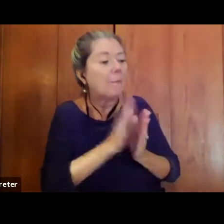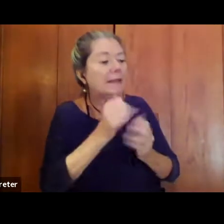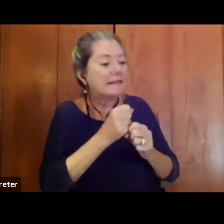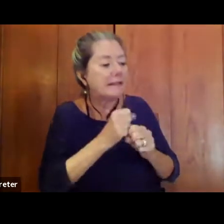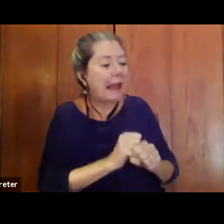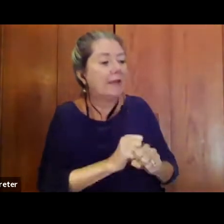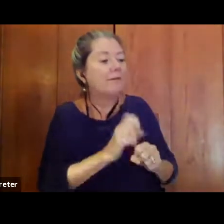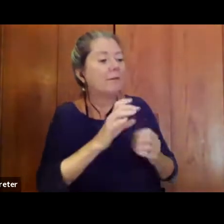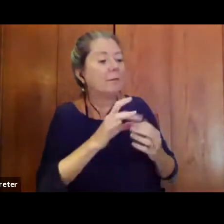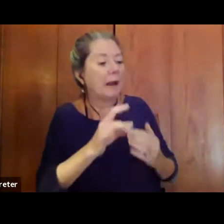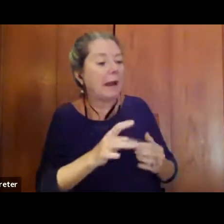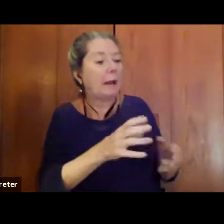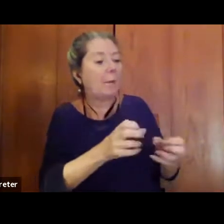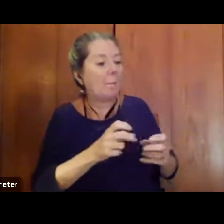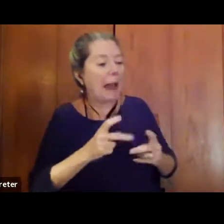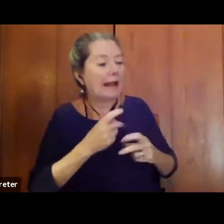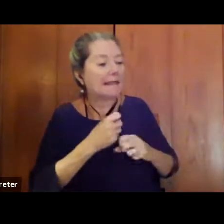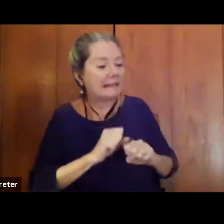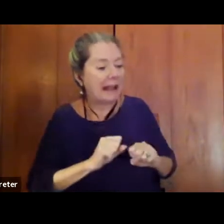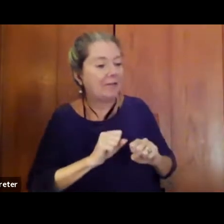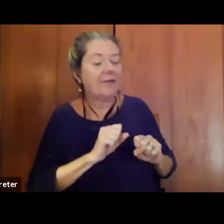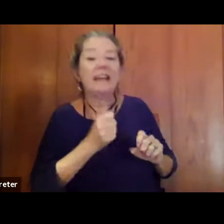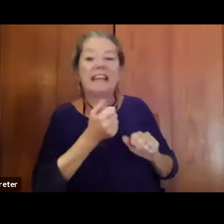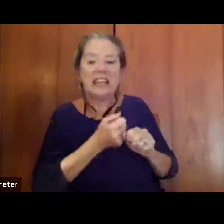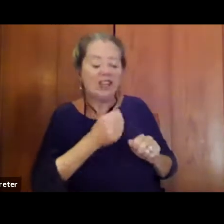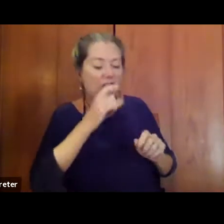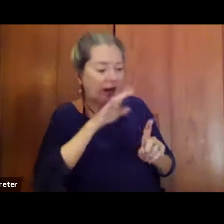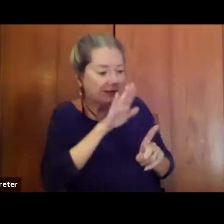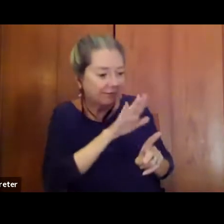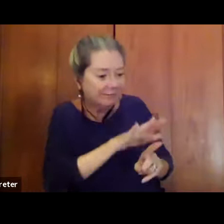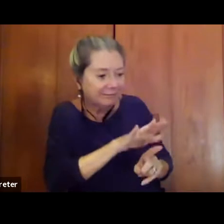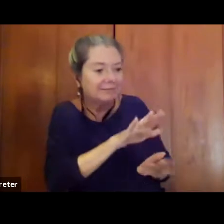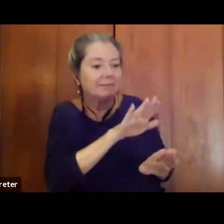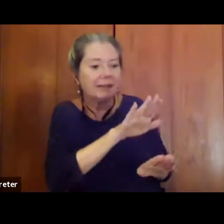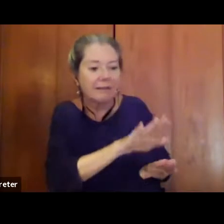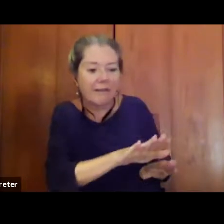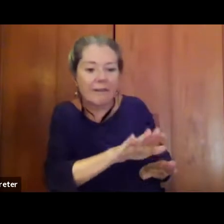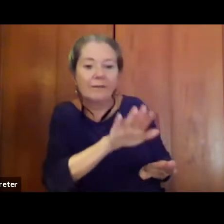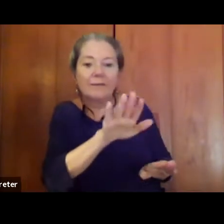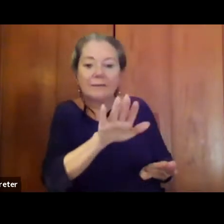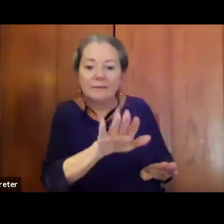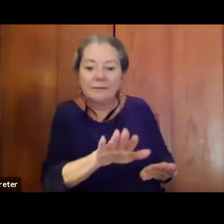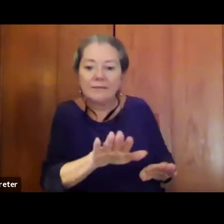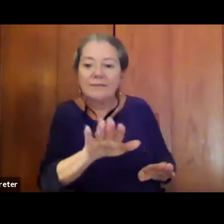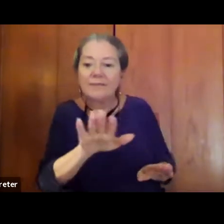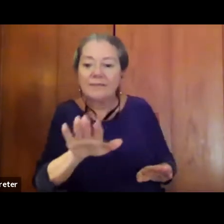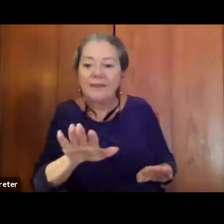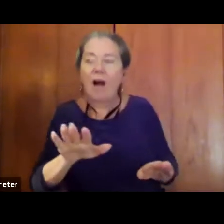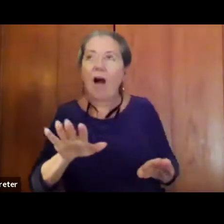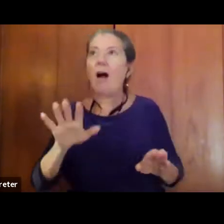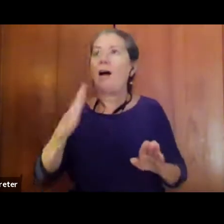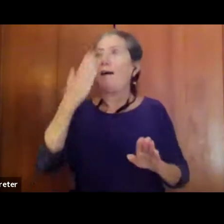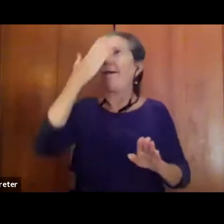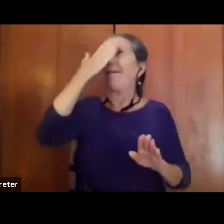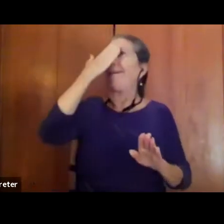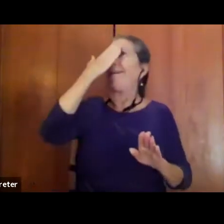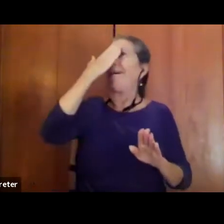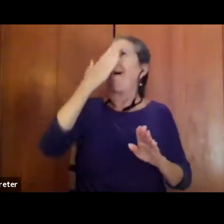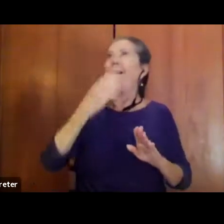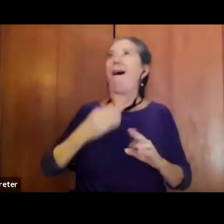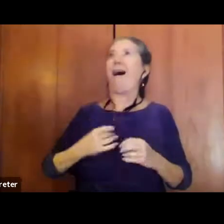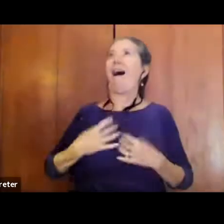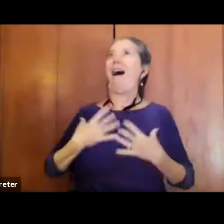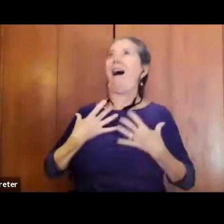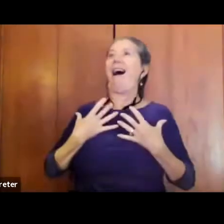and return safe. I can tell you as a kid, this small gesture made me feel so loved and special. The fact that my